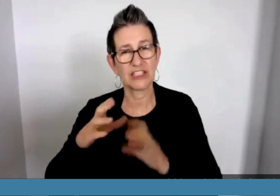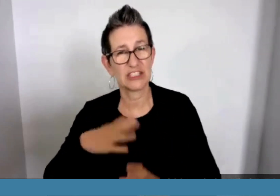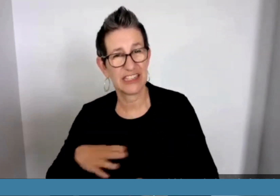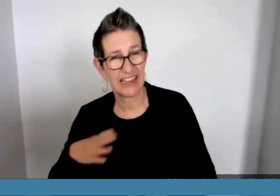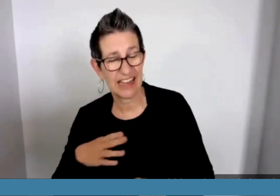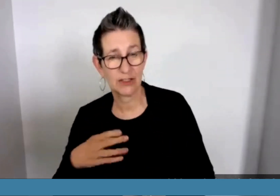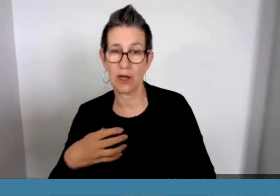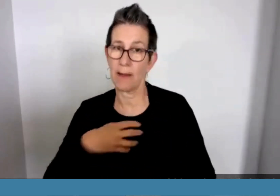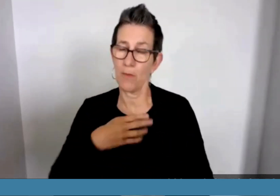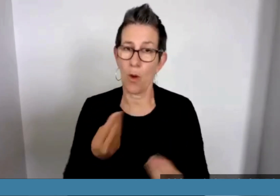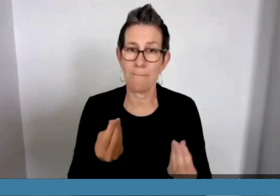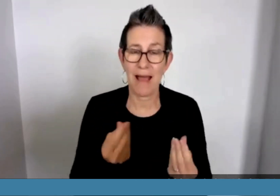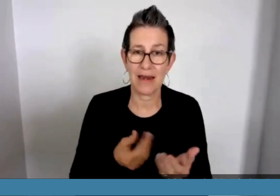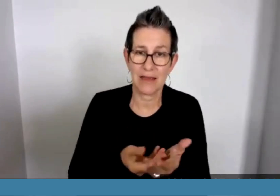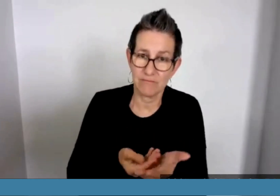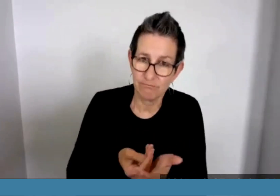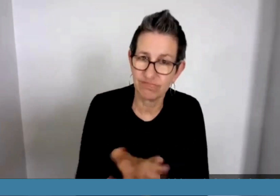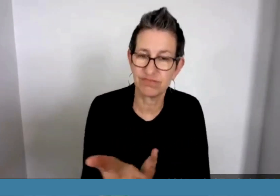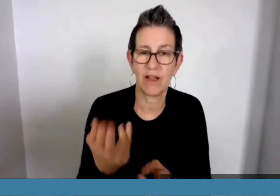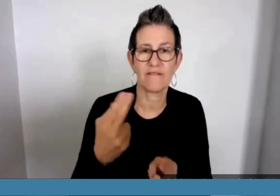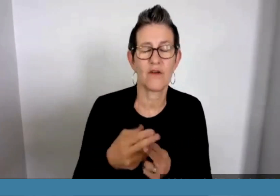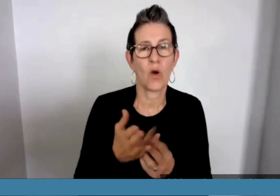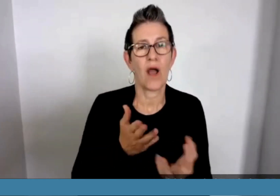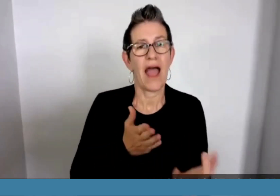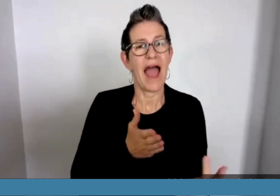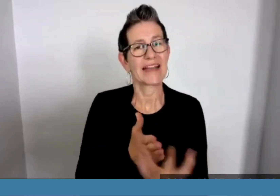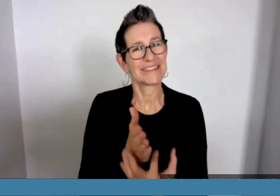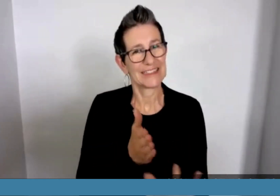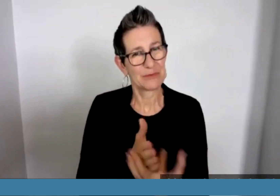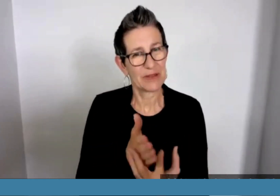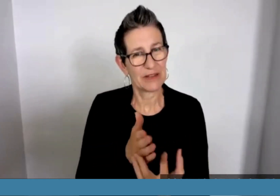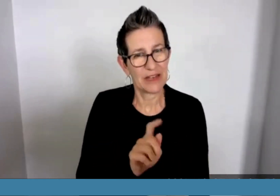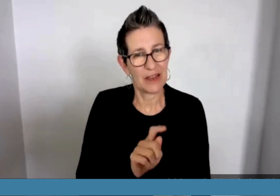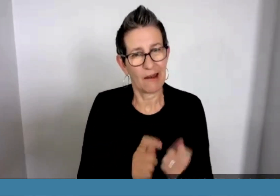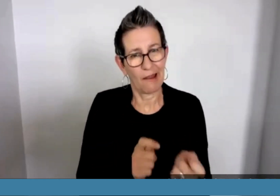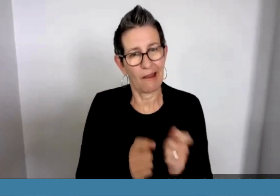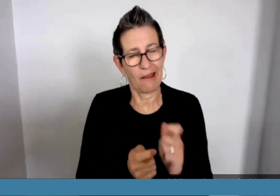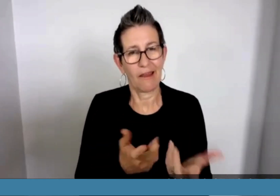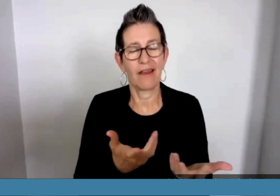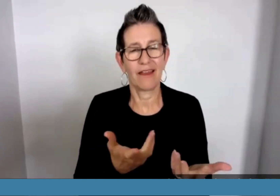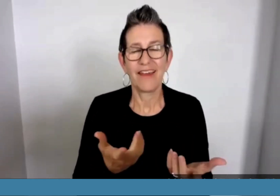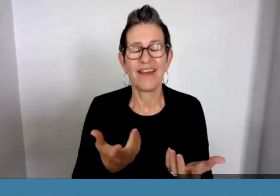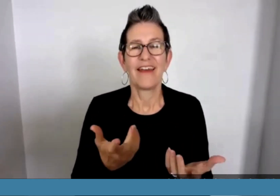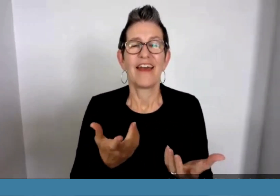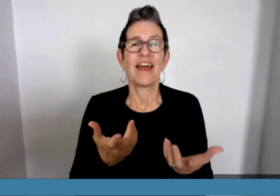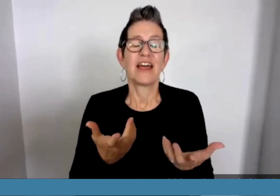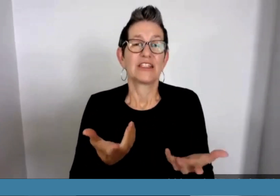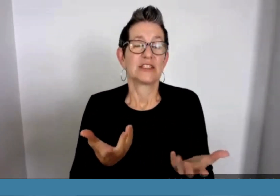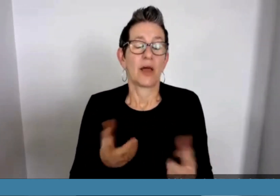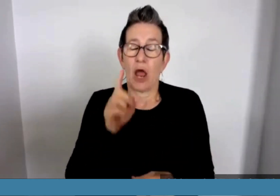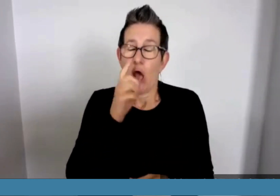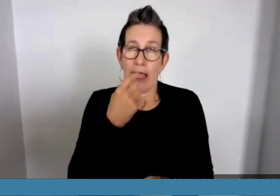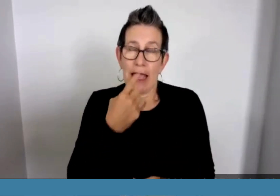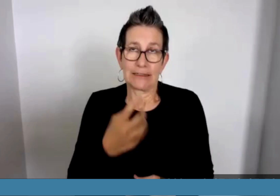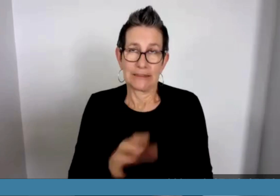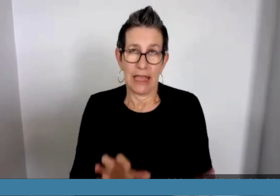accessibility. So I can't be prescriptive other than just to encourage you to, I guess, look at the